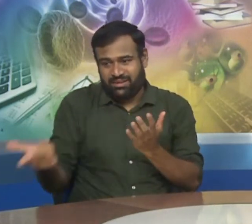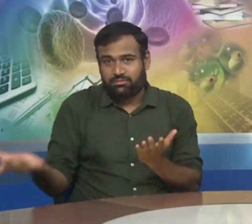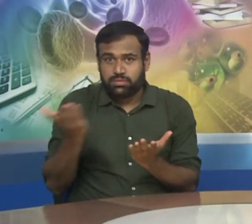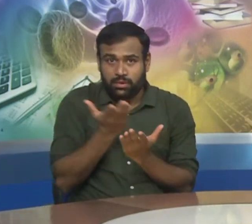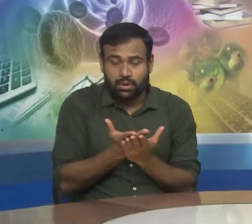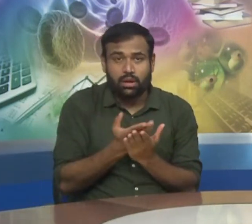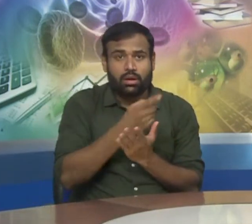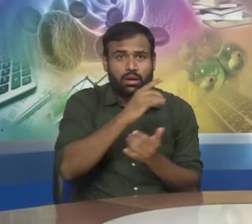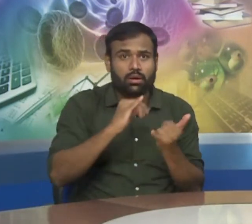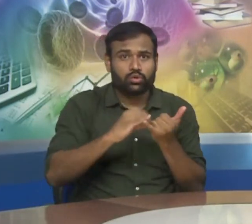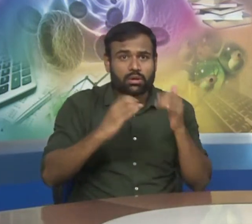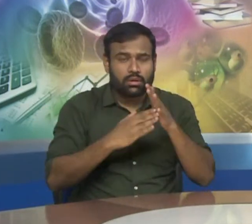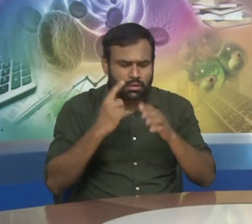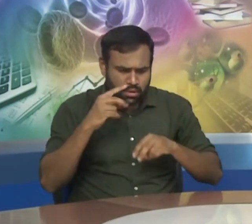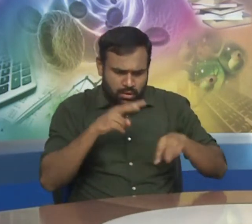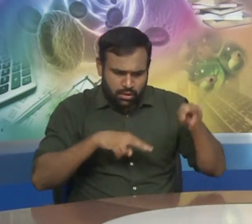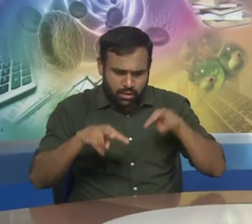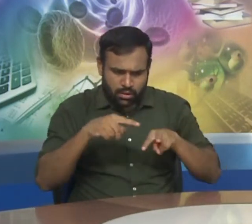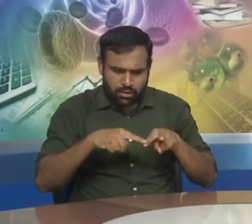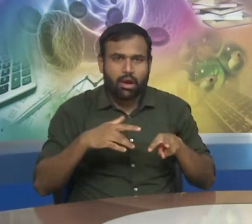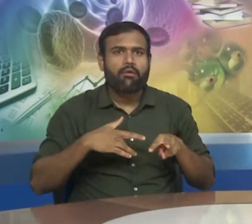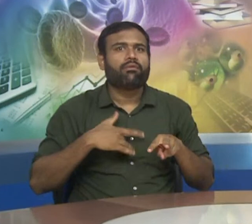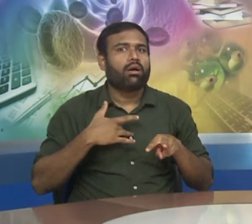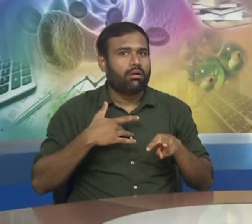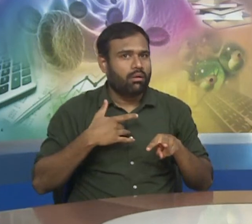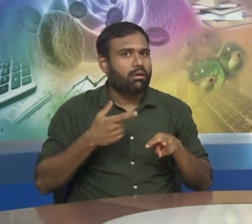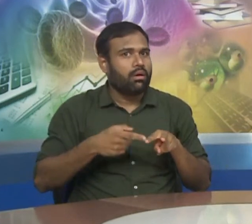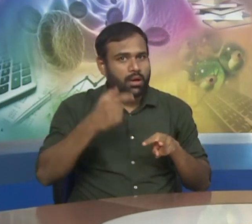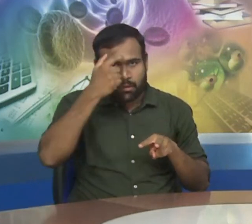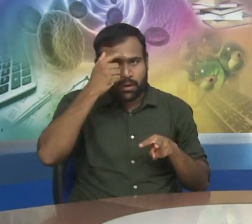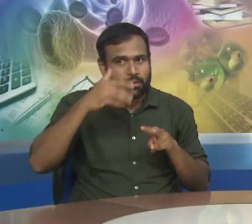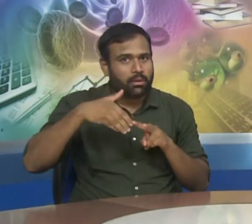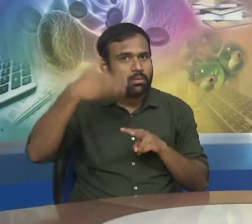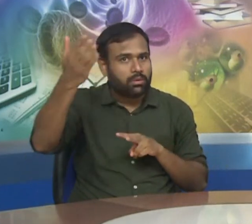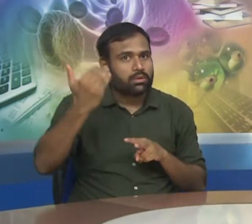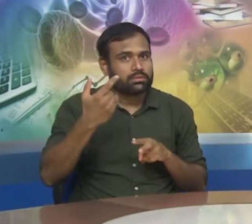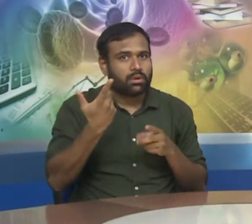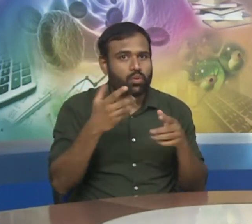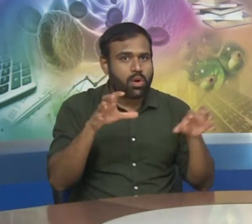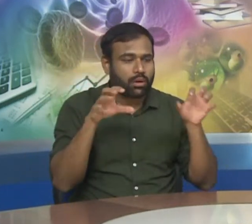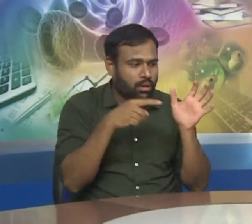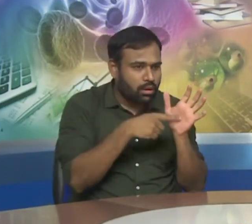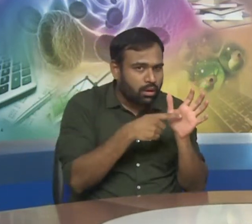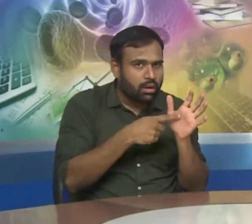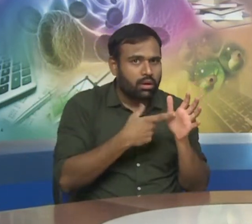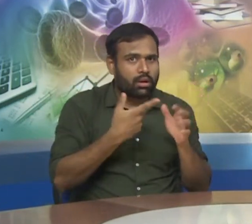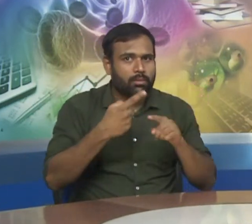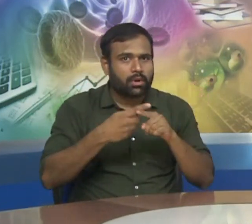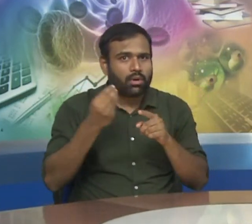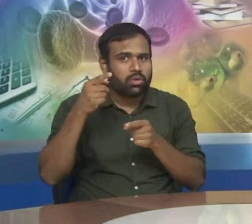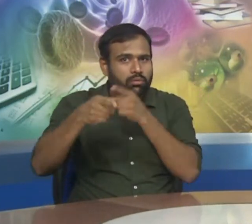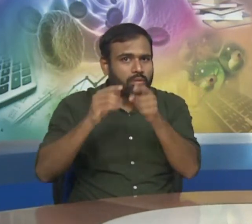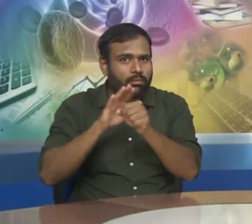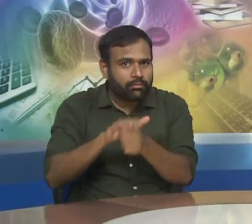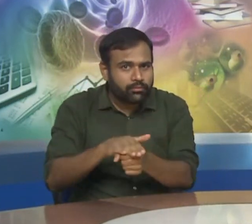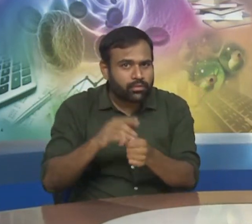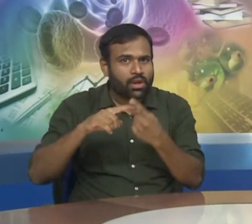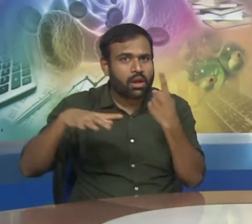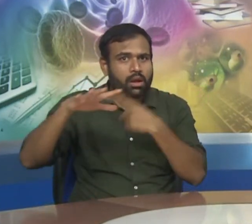And if the Supreme Court believes that the matter is of public interest, it can consider the letter to be a petition